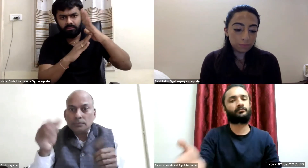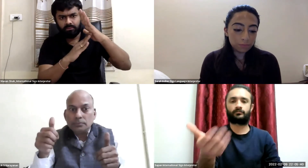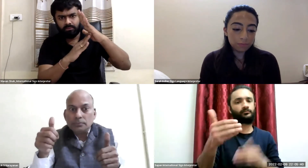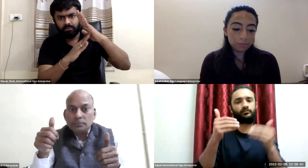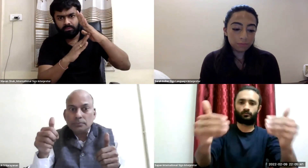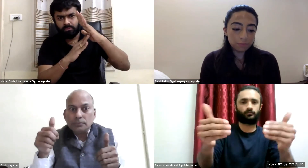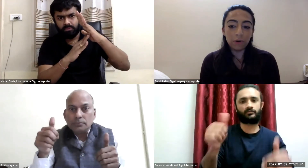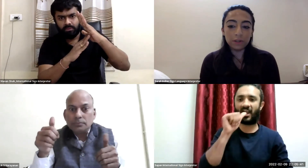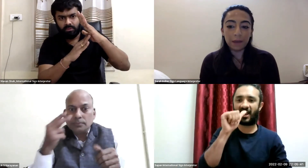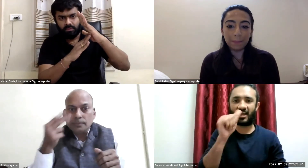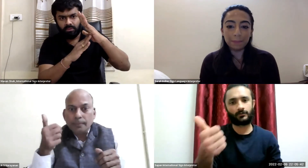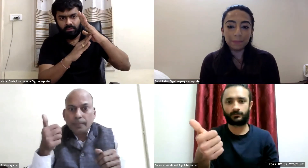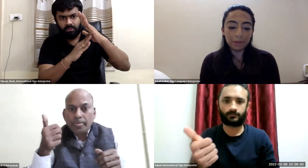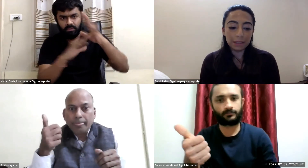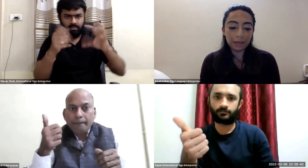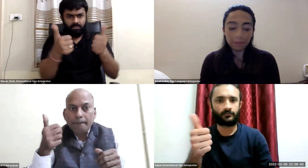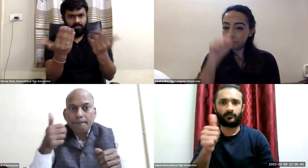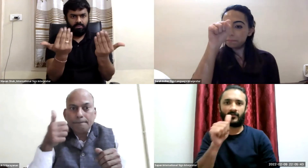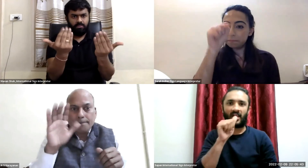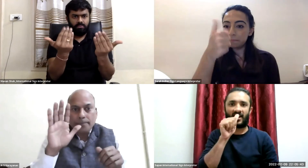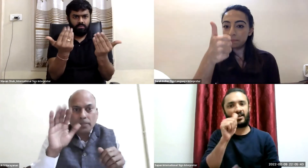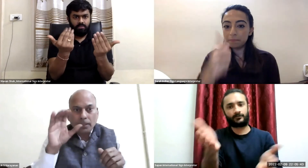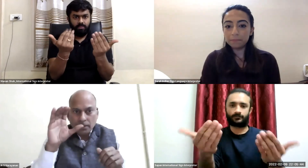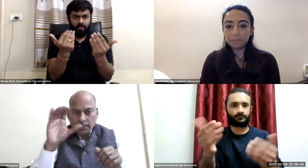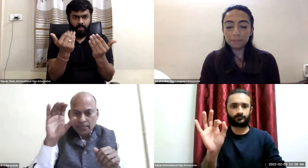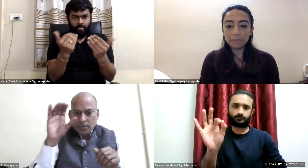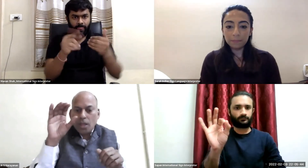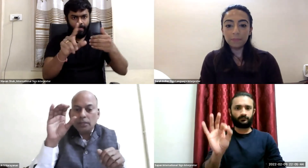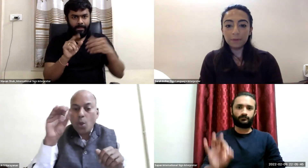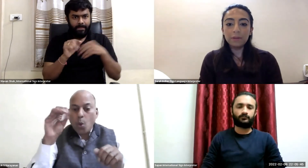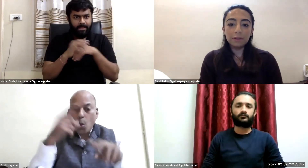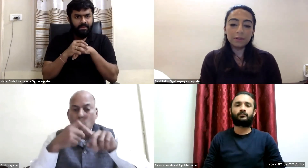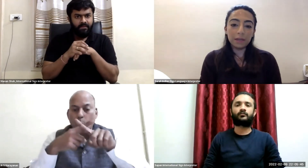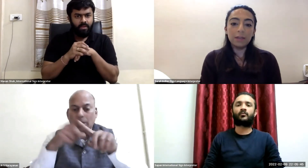CEO of Oxfam India.